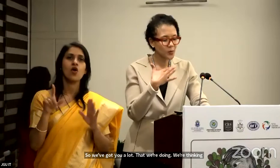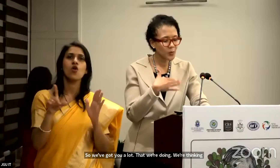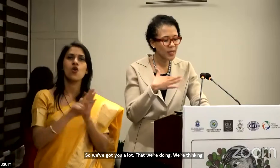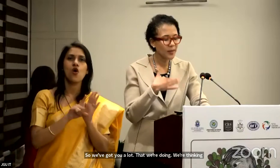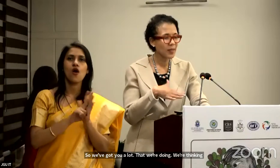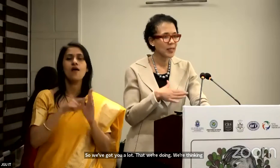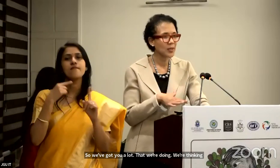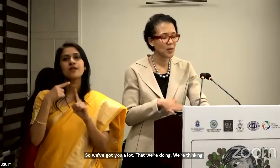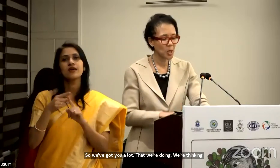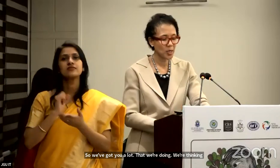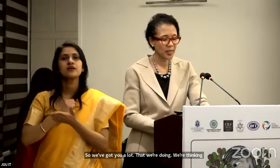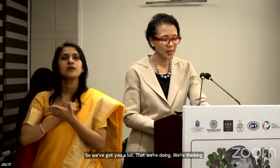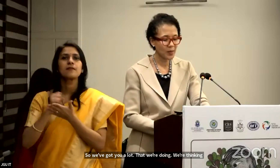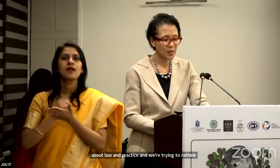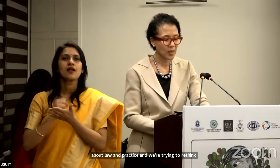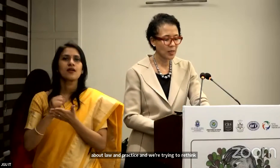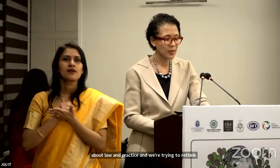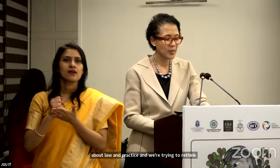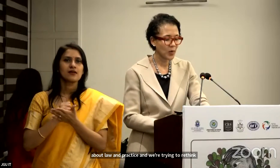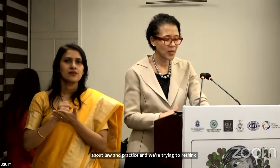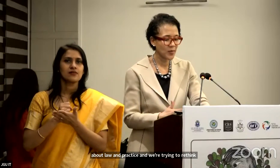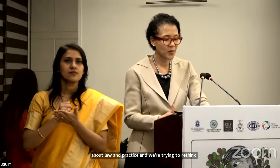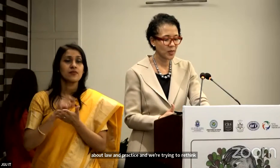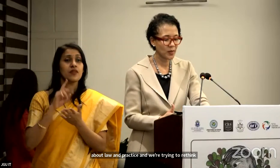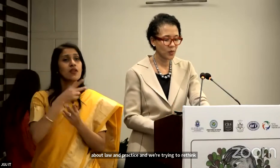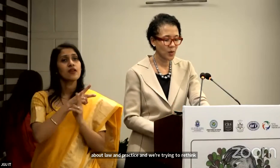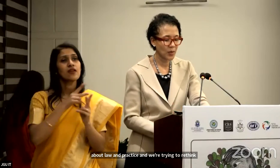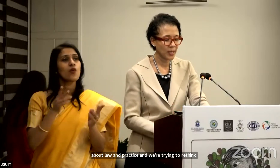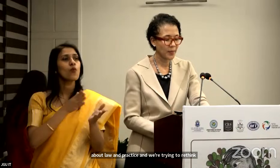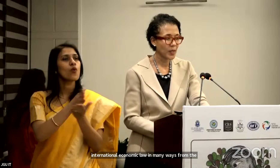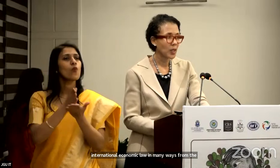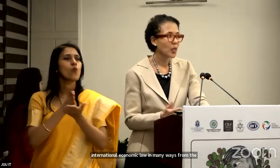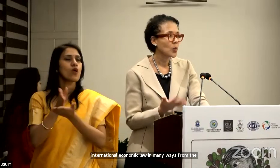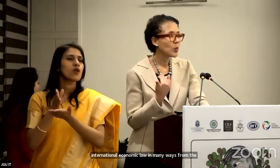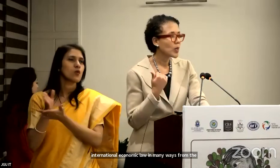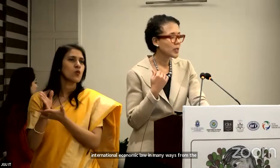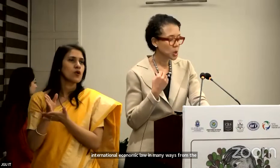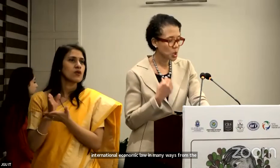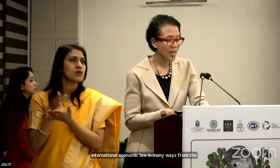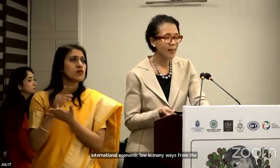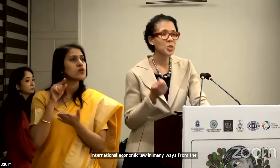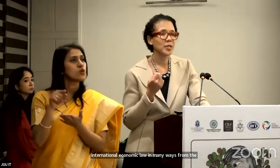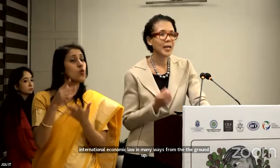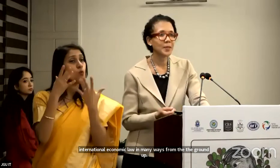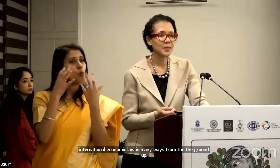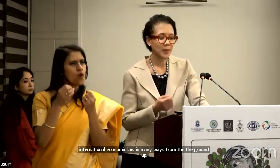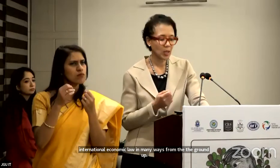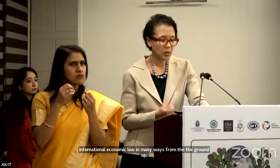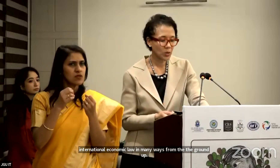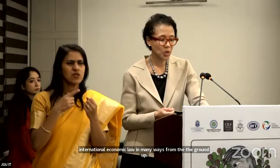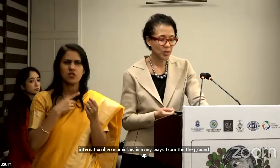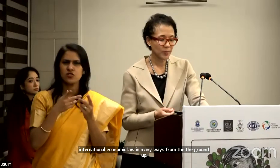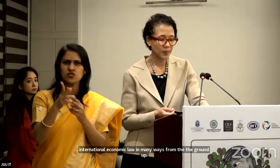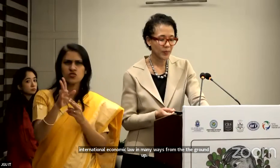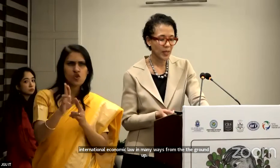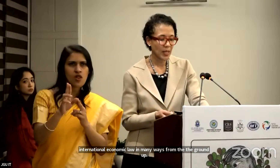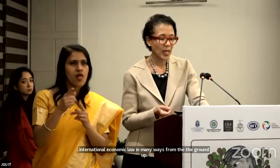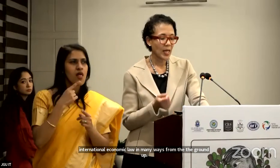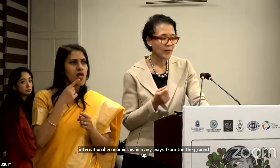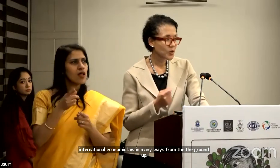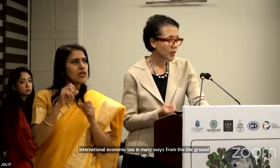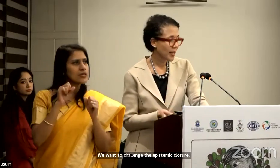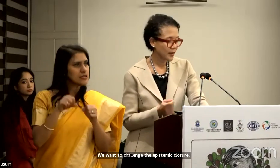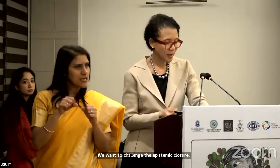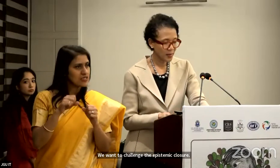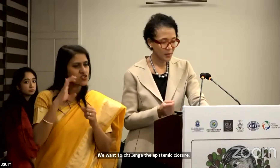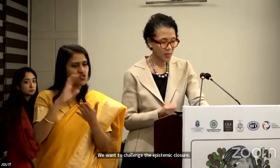trying to rethink international economic law in many ways from the ground up. We want to challenge the epistemic closure